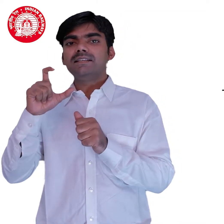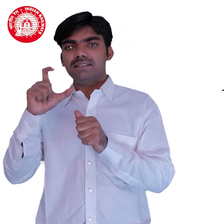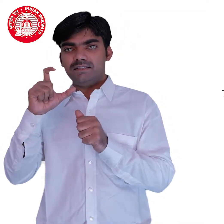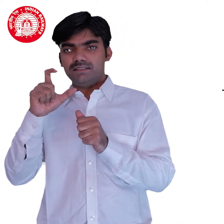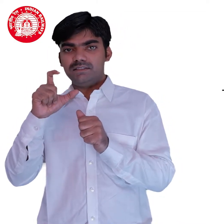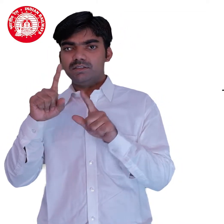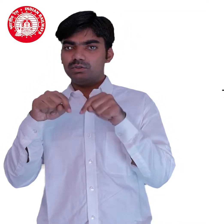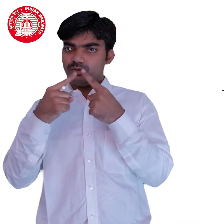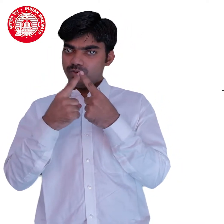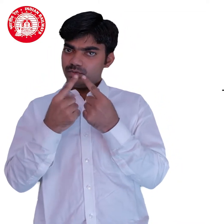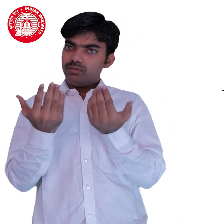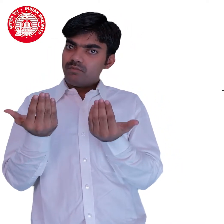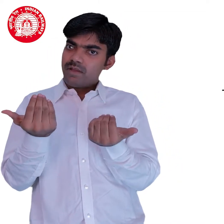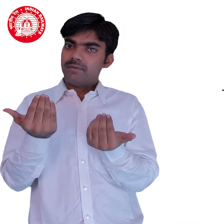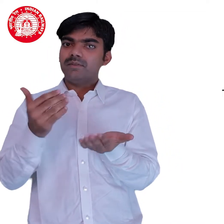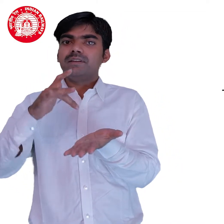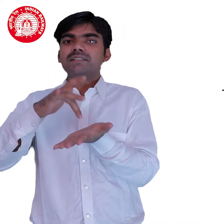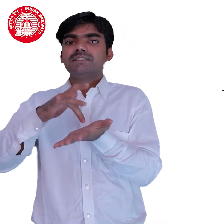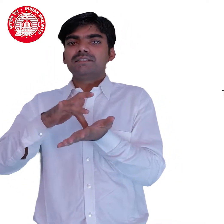to both of the footover bridges.